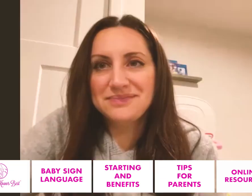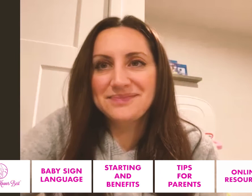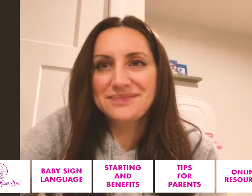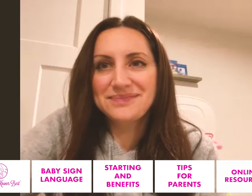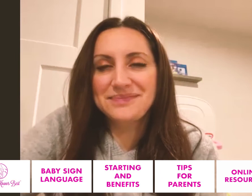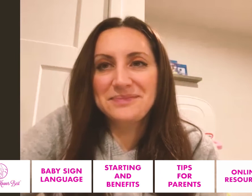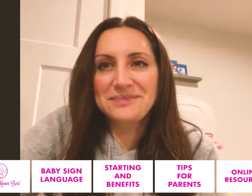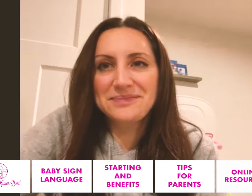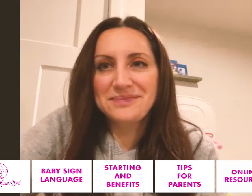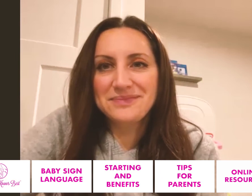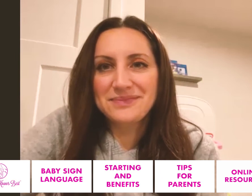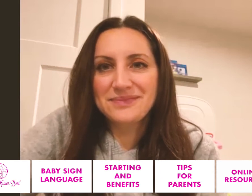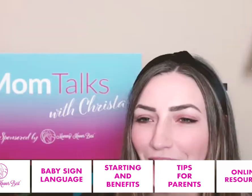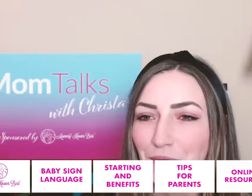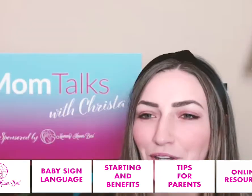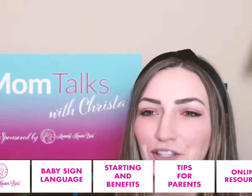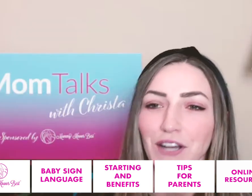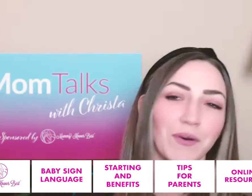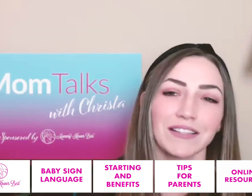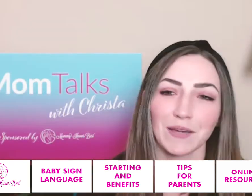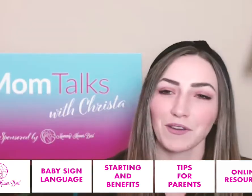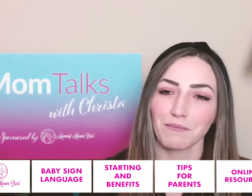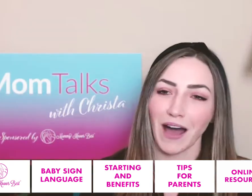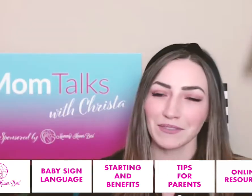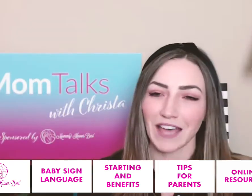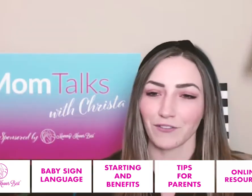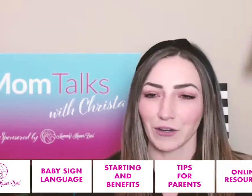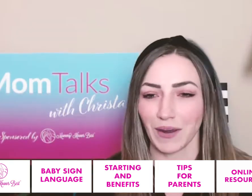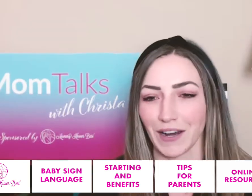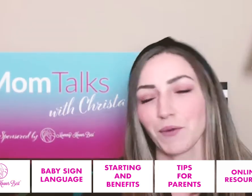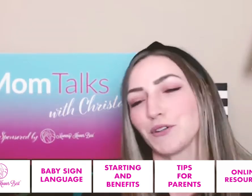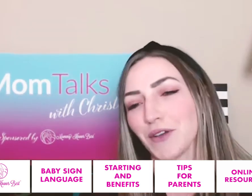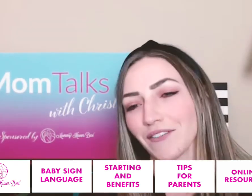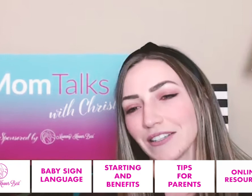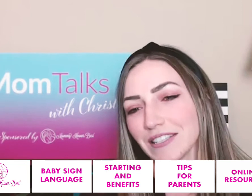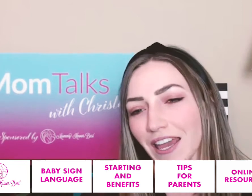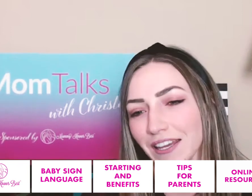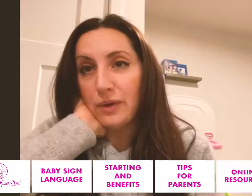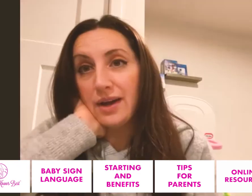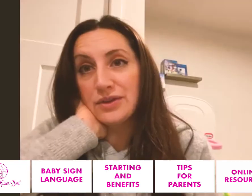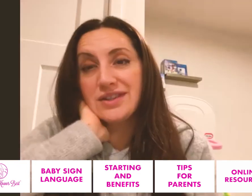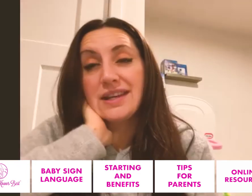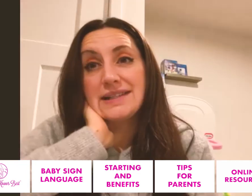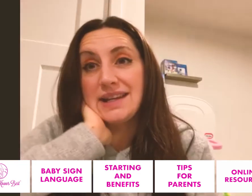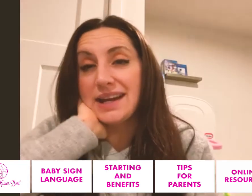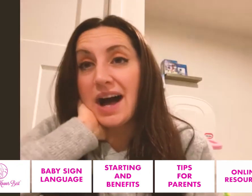so if you could have a billboard made today where you could share one tip with moms everywhere, what would you have it say? I would just say stay